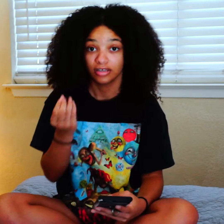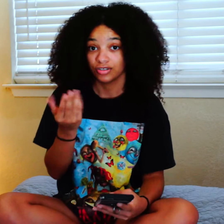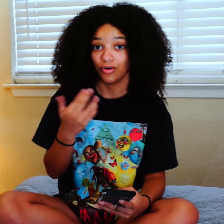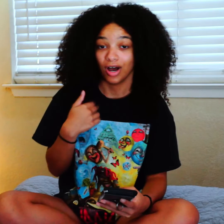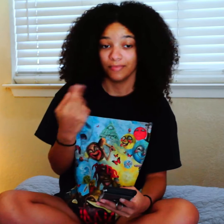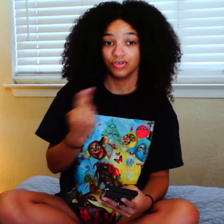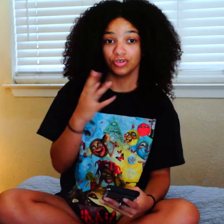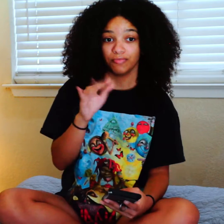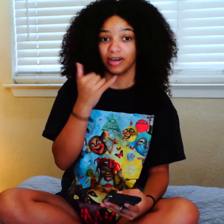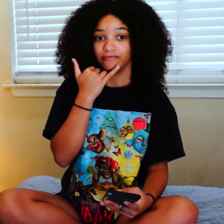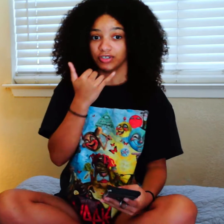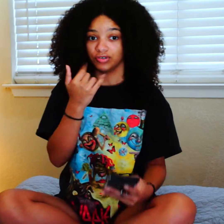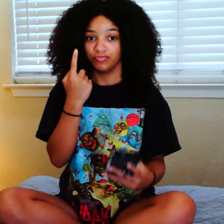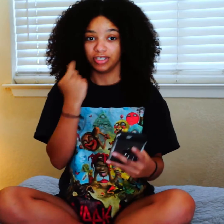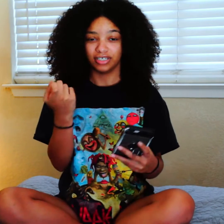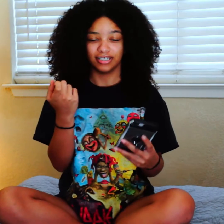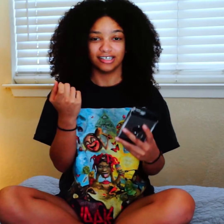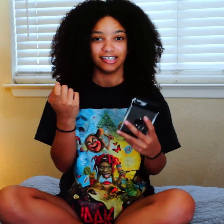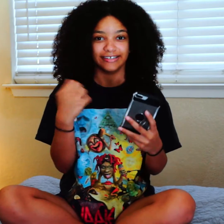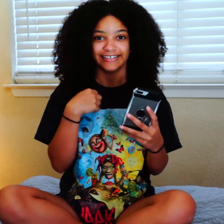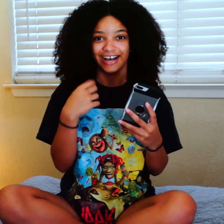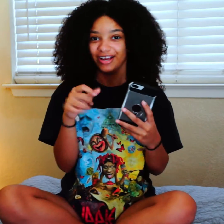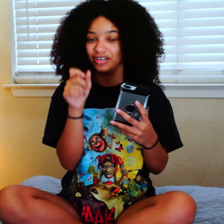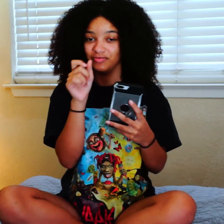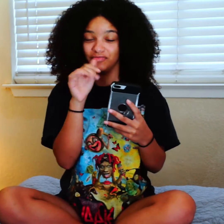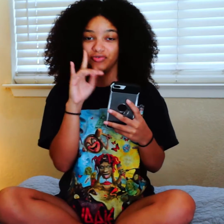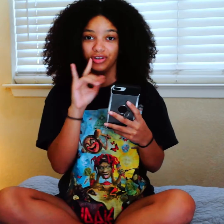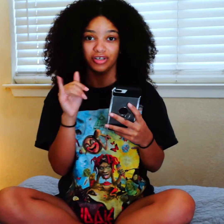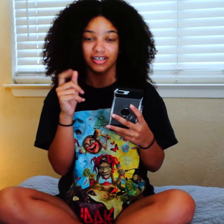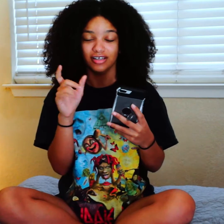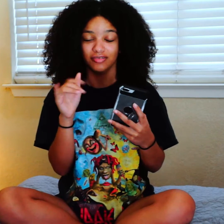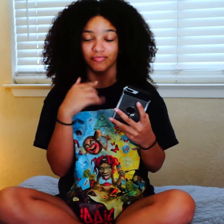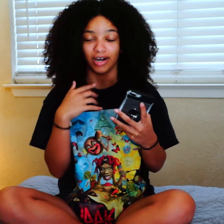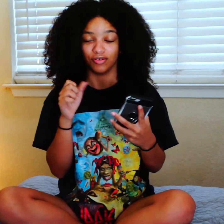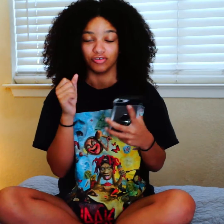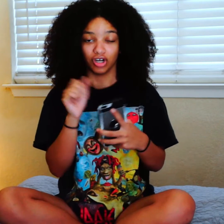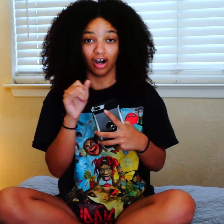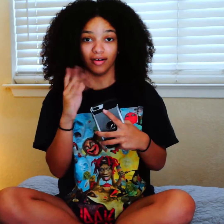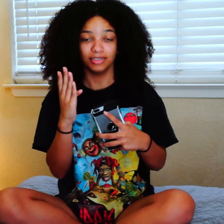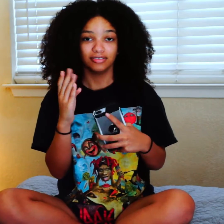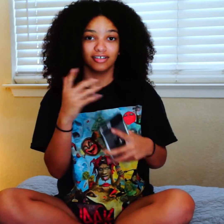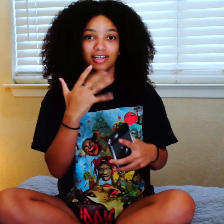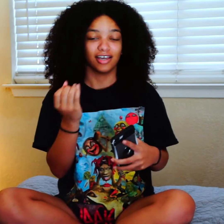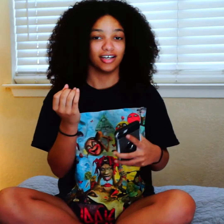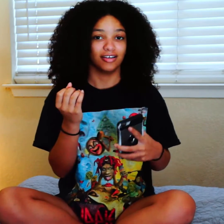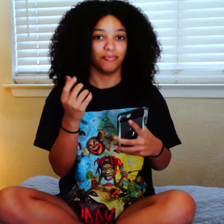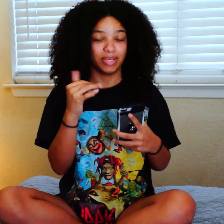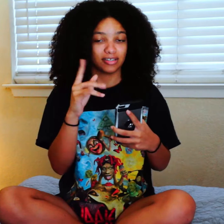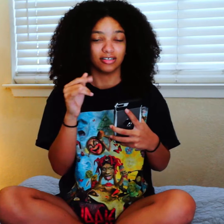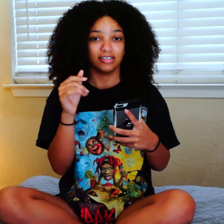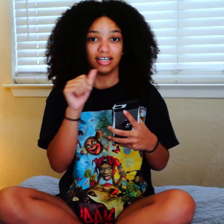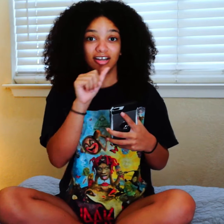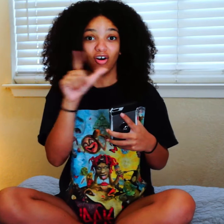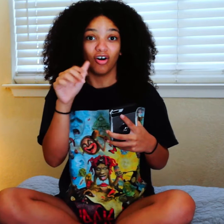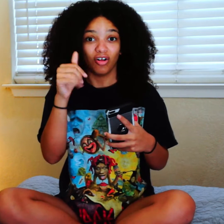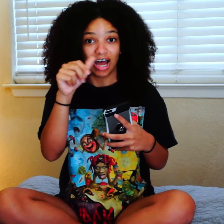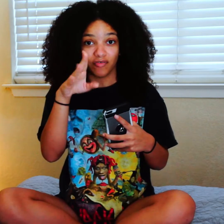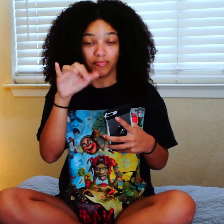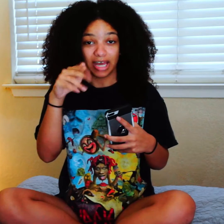So I'm using my phone because I really did my job and basically did all